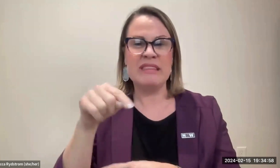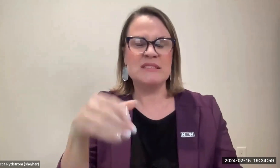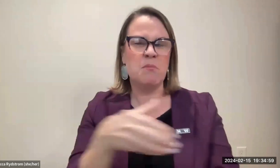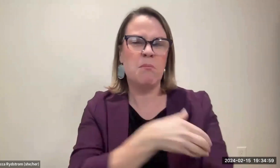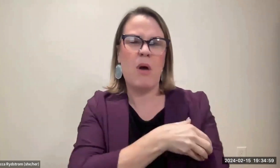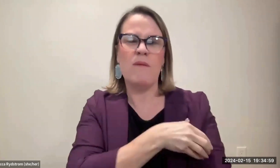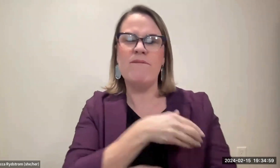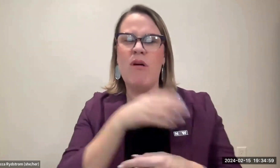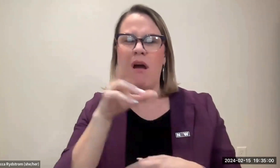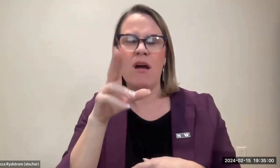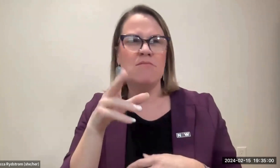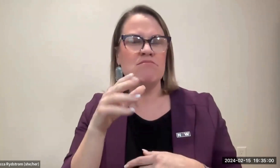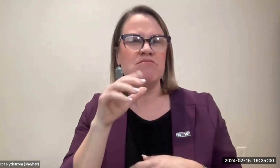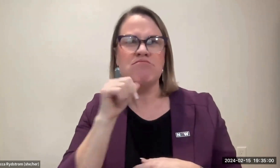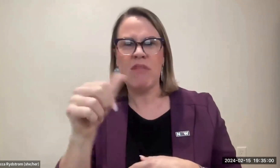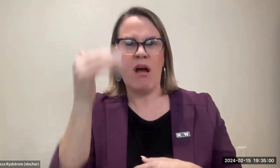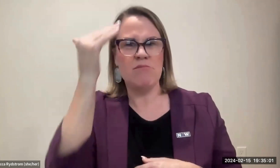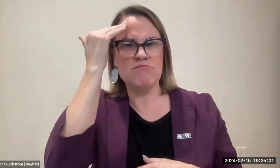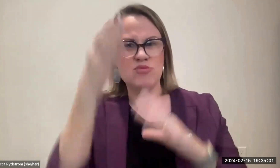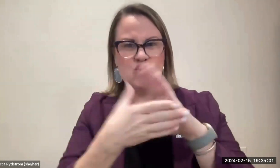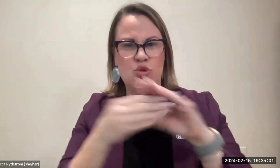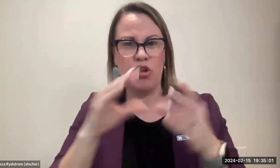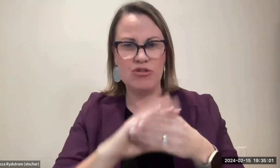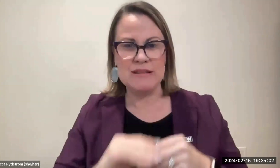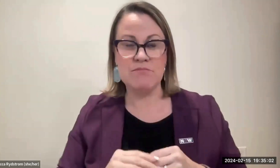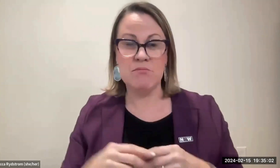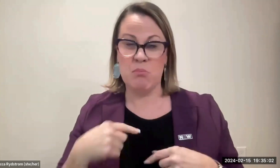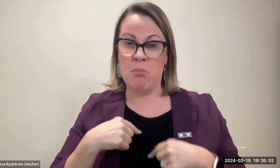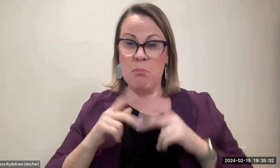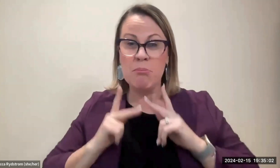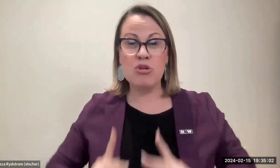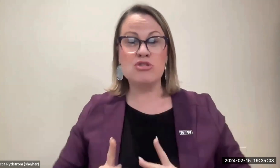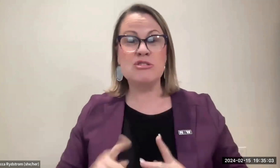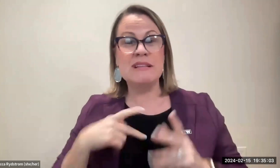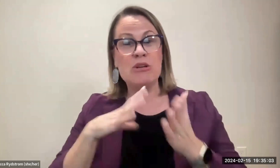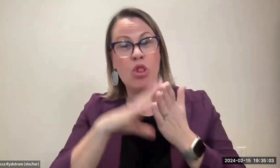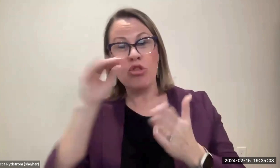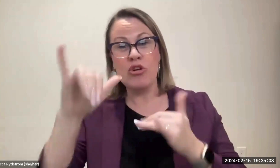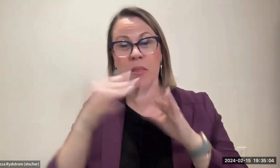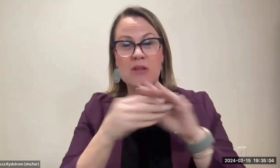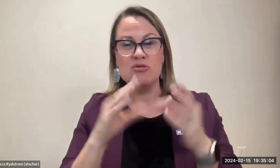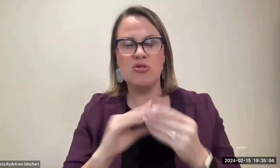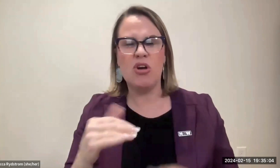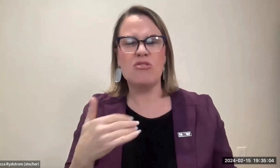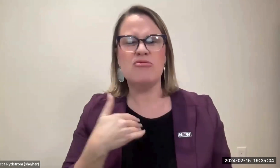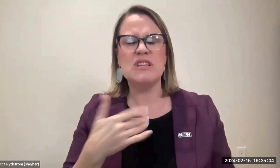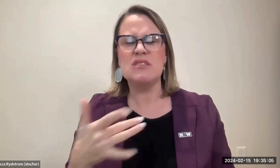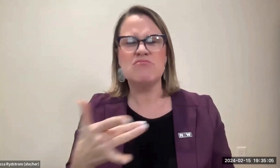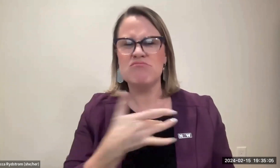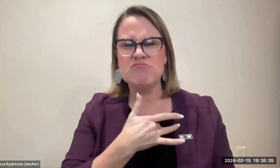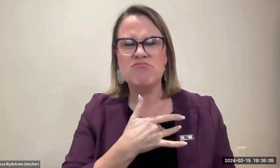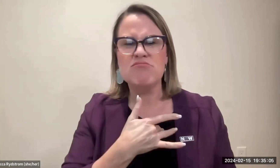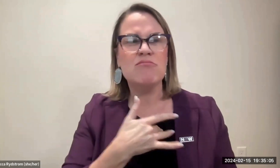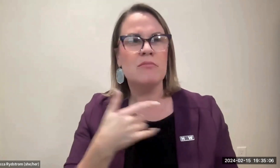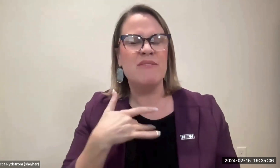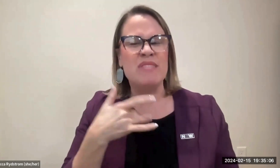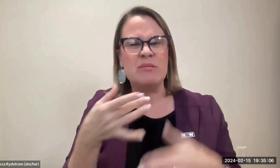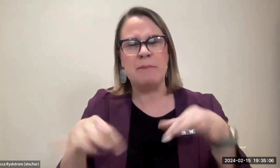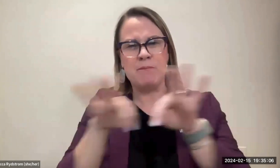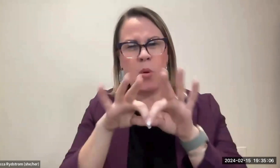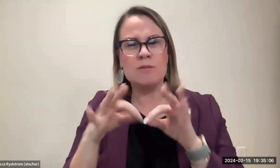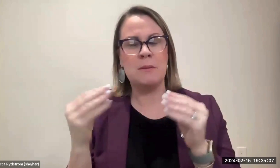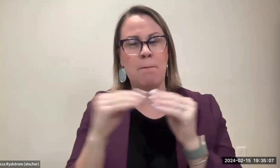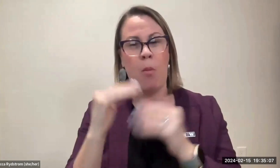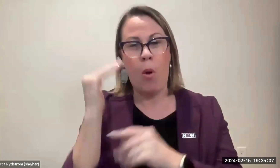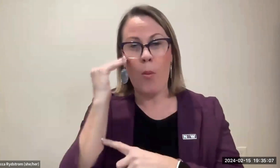for Black Deaf Studies, to present on this powerful unknown narrative. And so we know